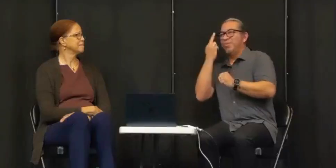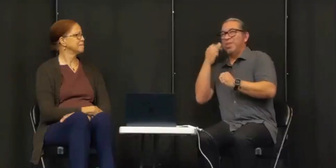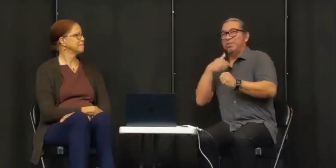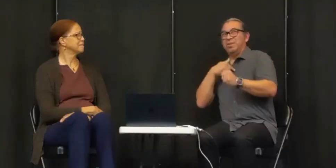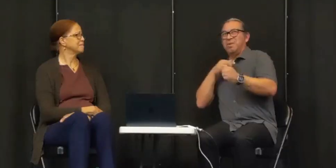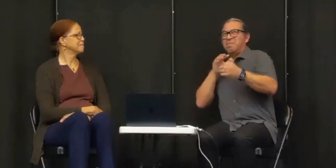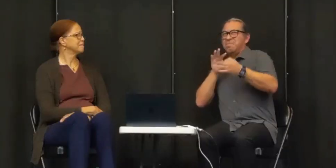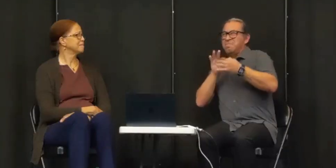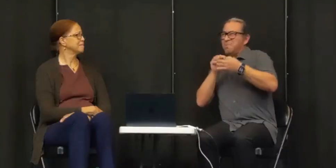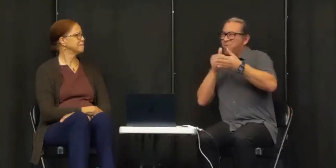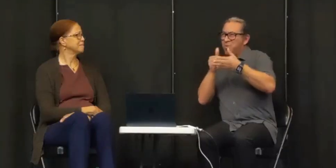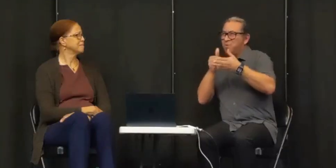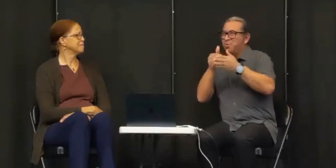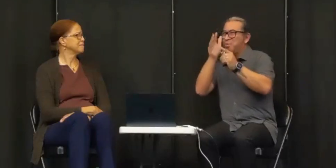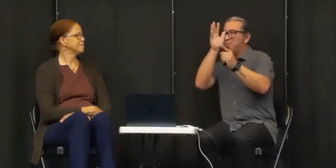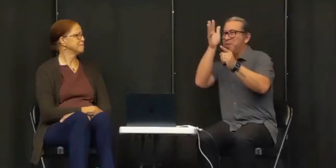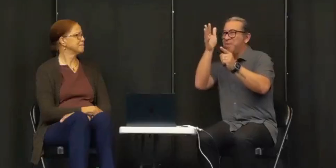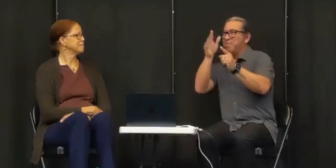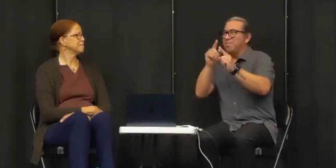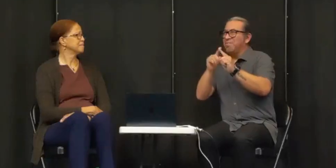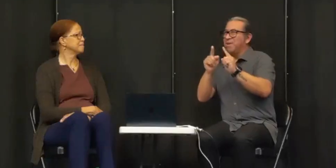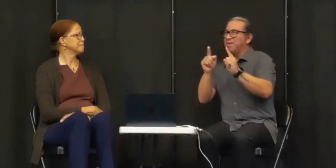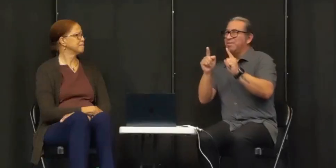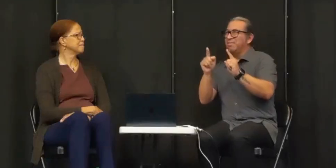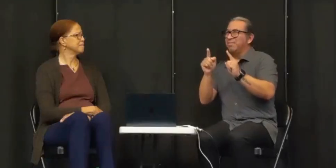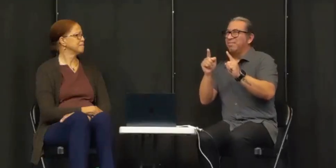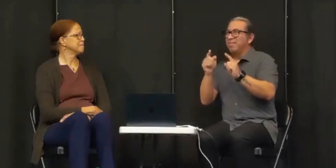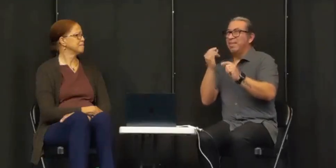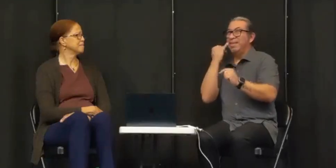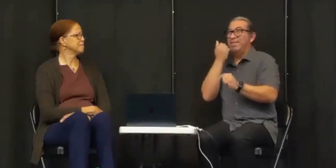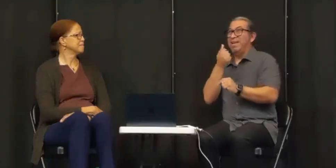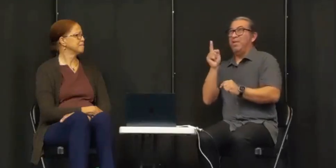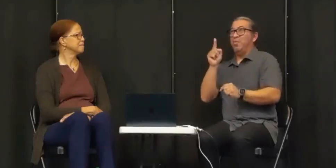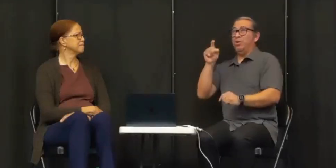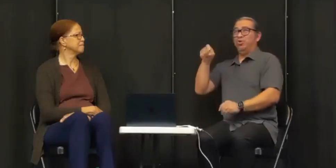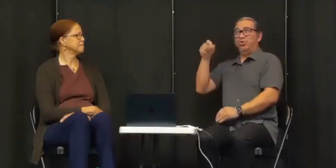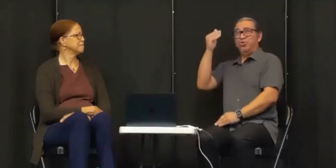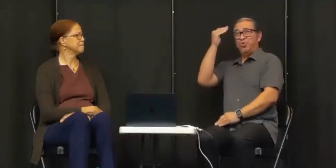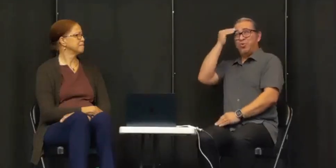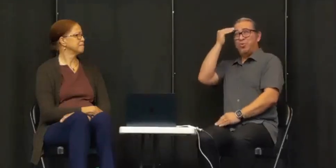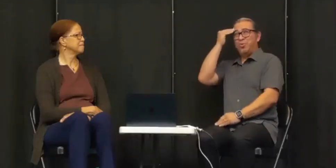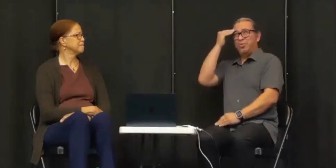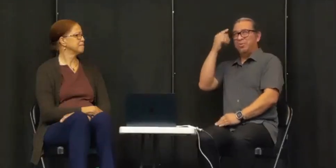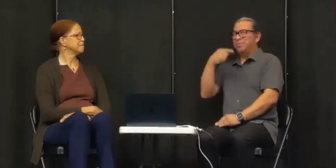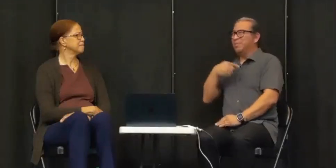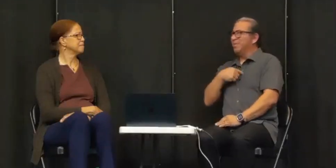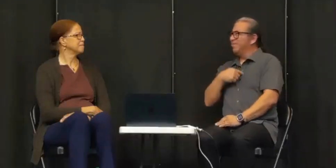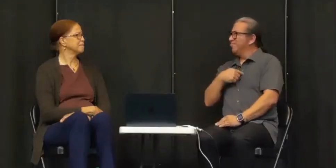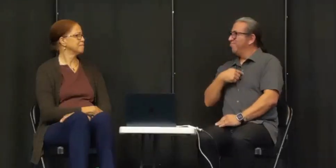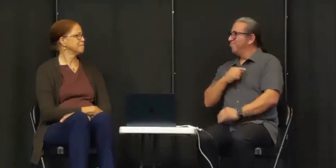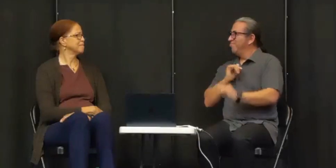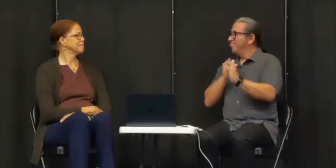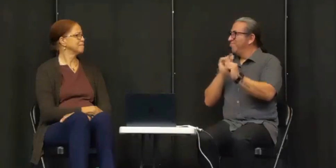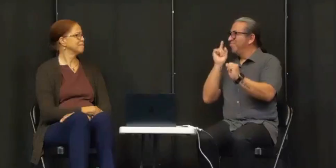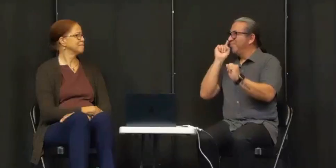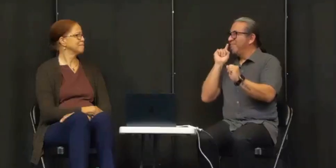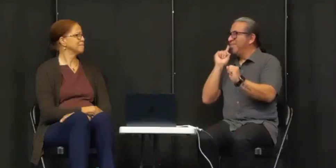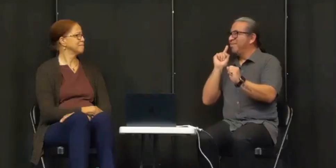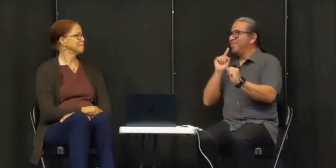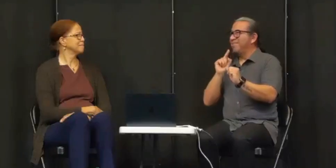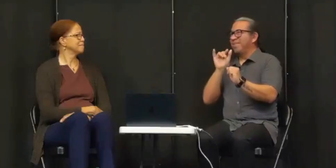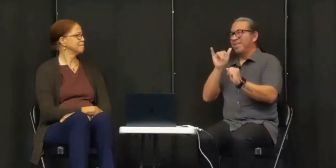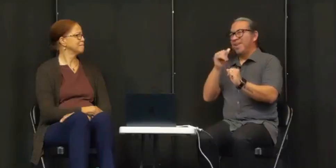me, realized I was very close to my grandfather. And everybody should know it should be